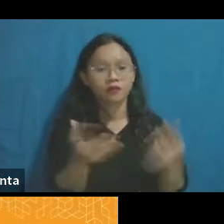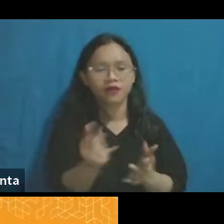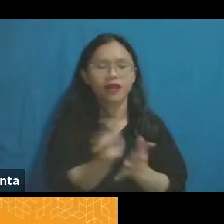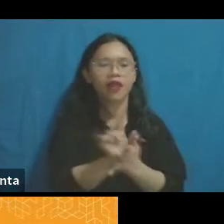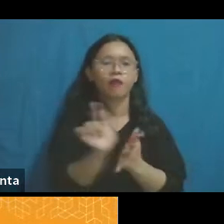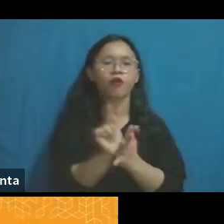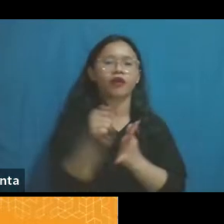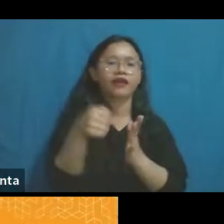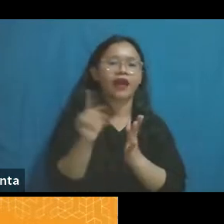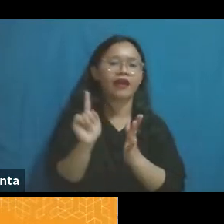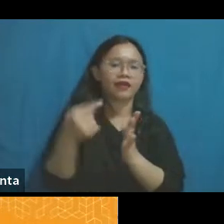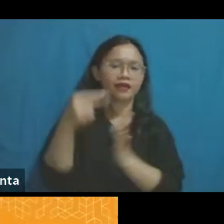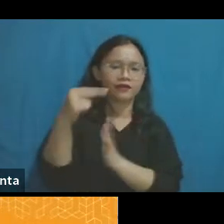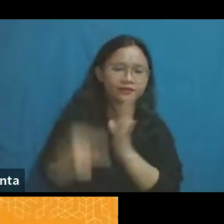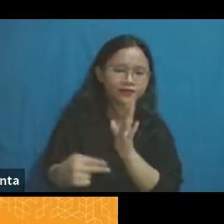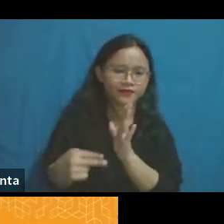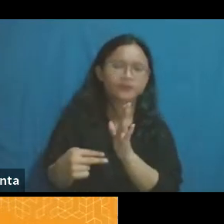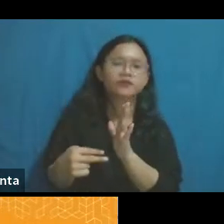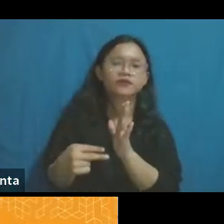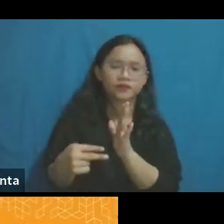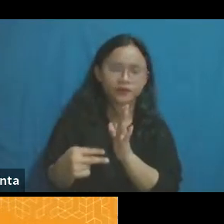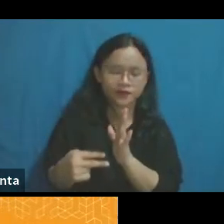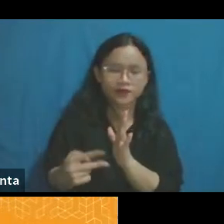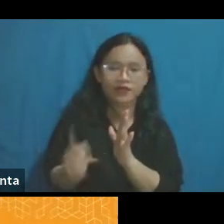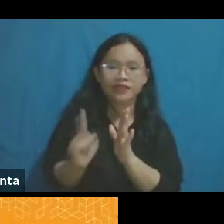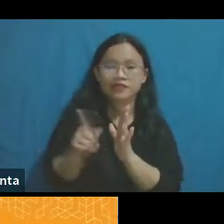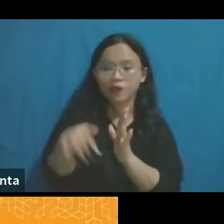this is I mean the experience of